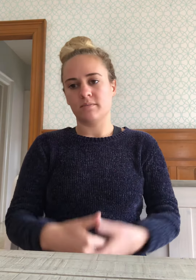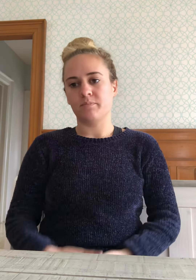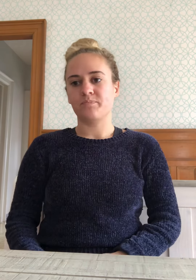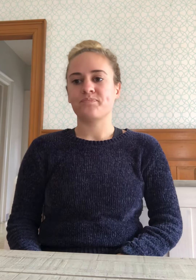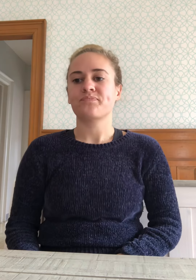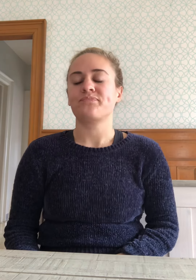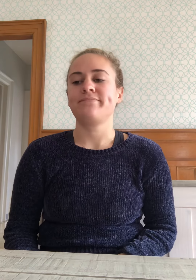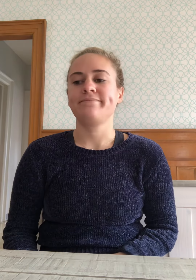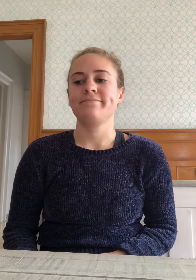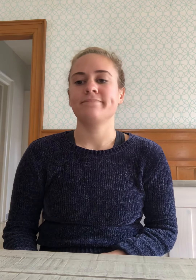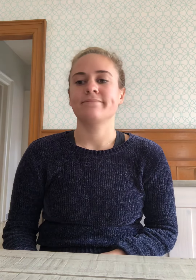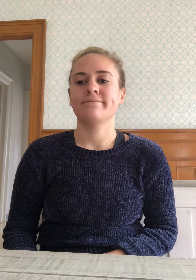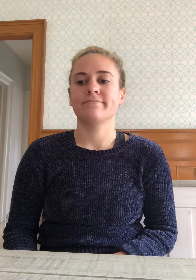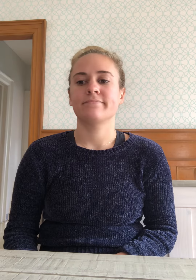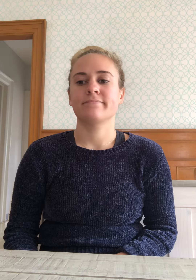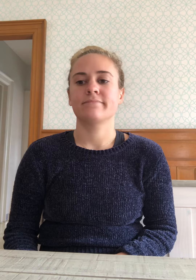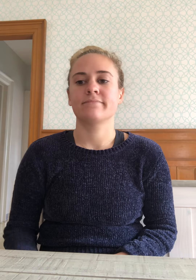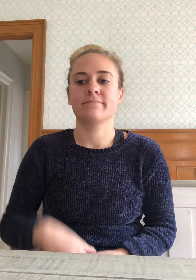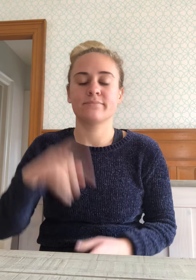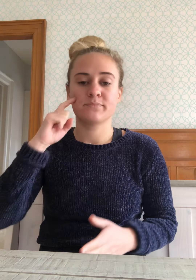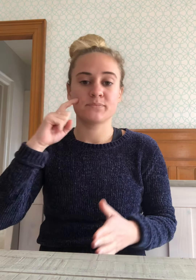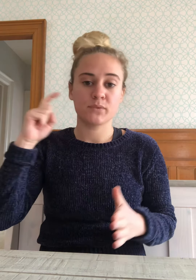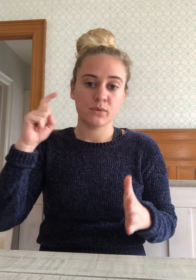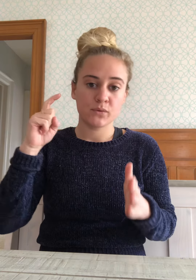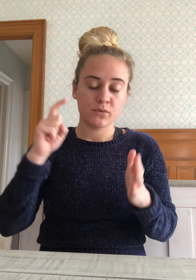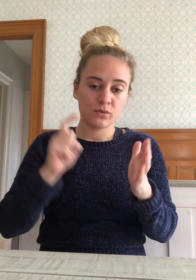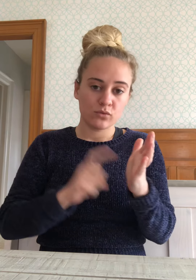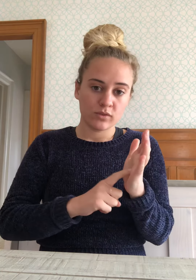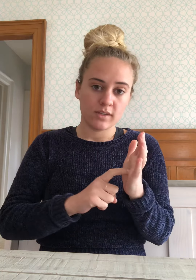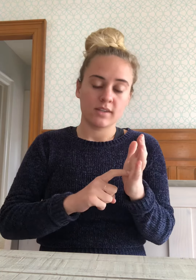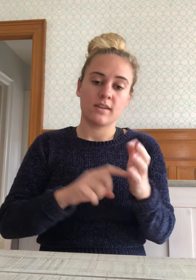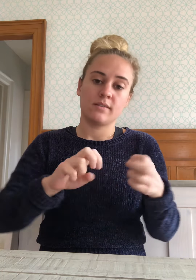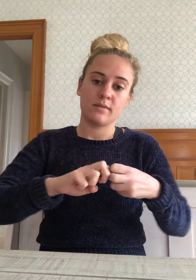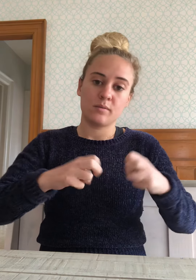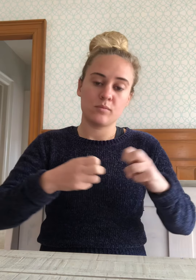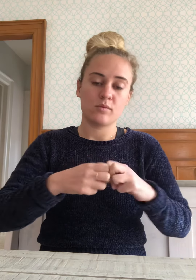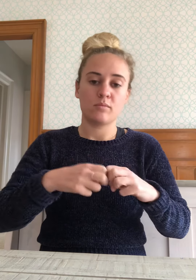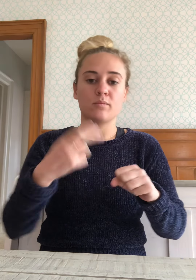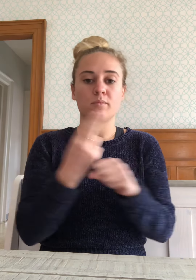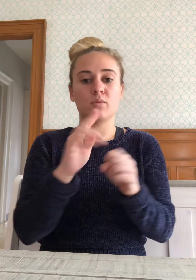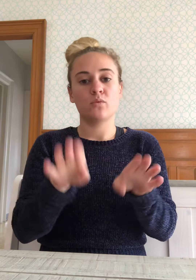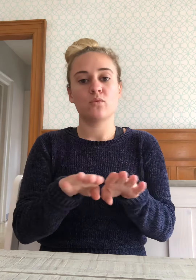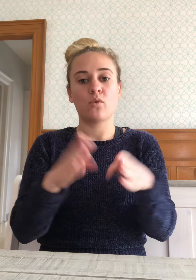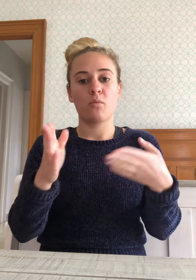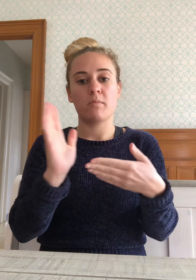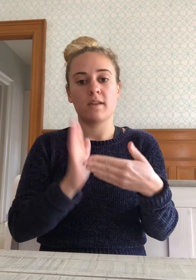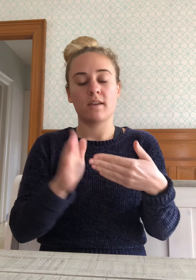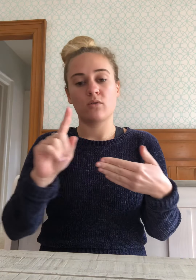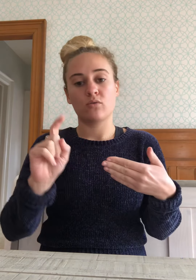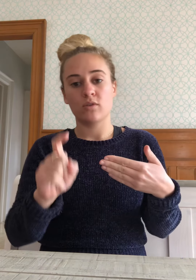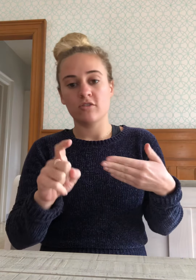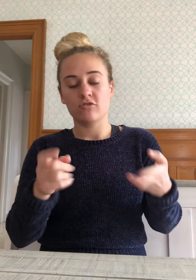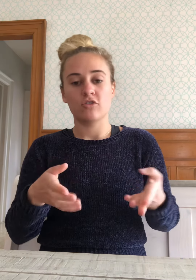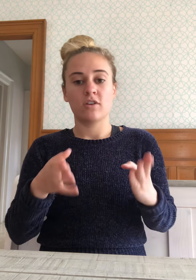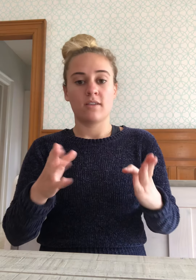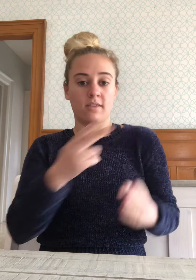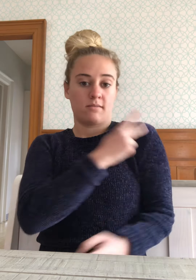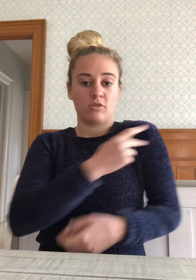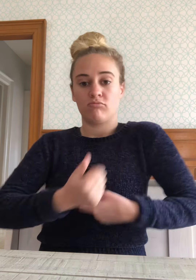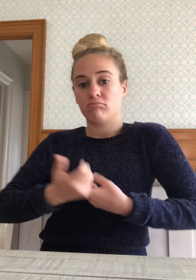So you want to recognize and acknowledge the problem by using open-ended questions. Let the patient tell you what the problem is. And